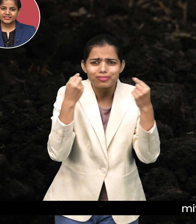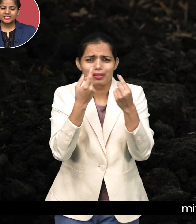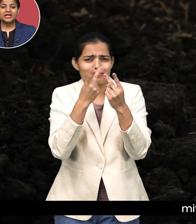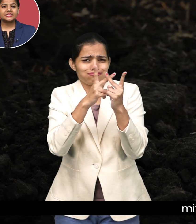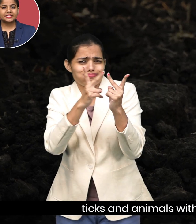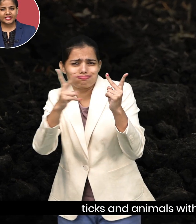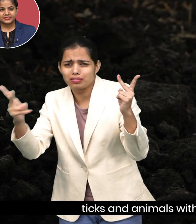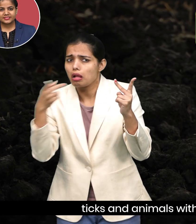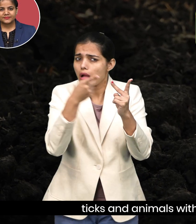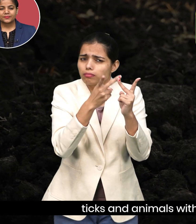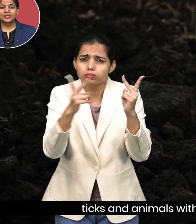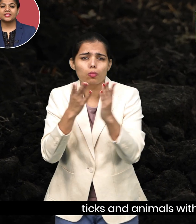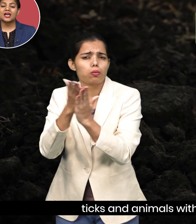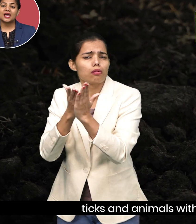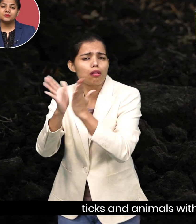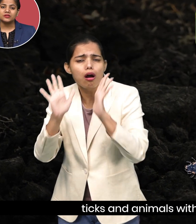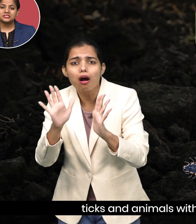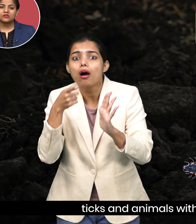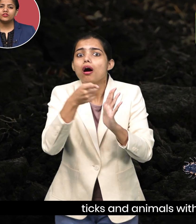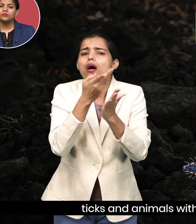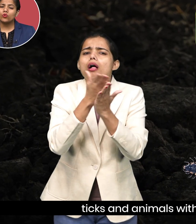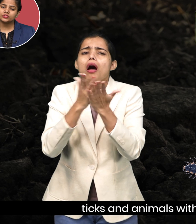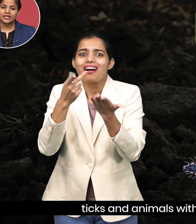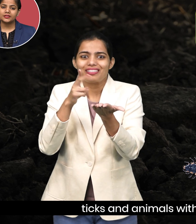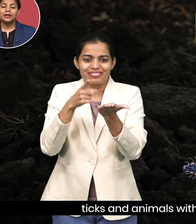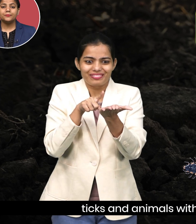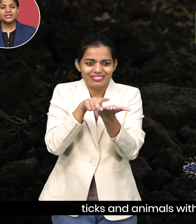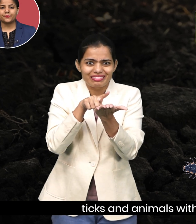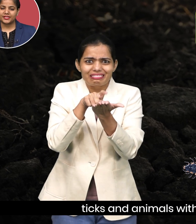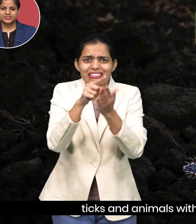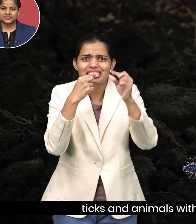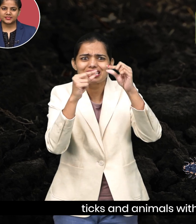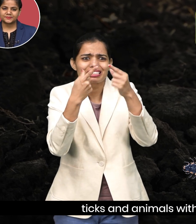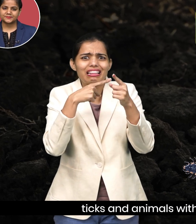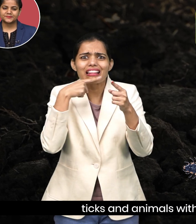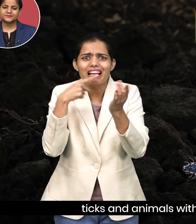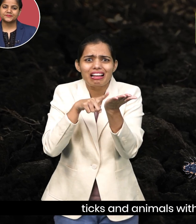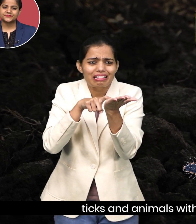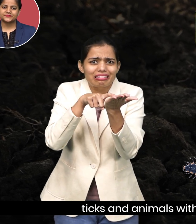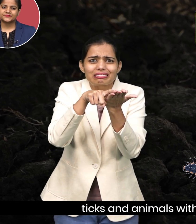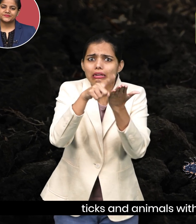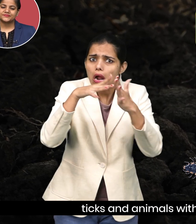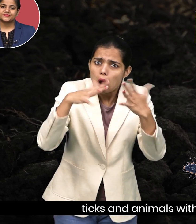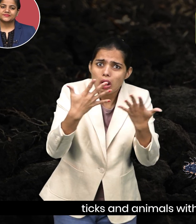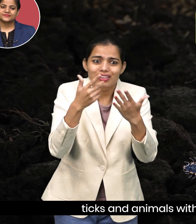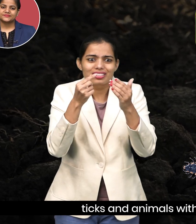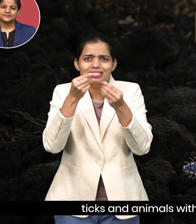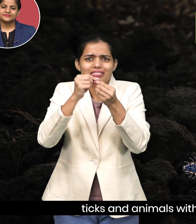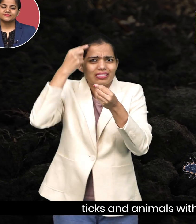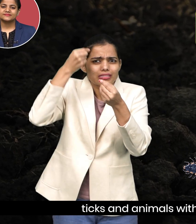mites, ticks, and animals with more than millipedes.